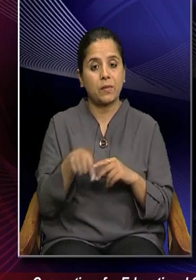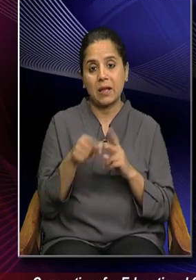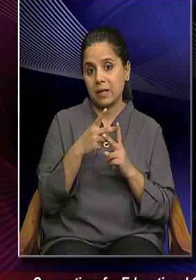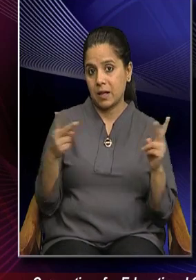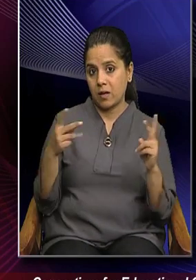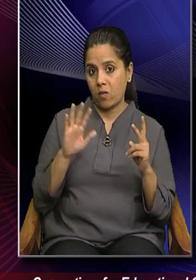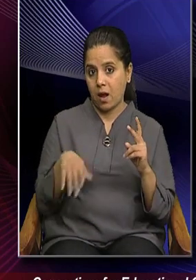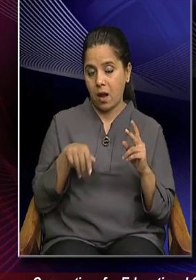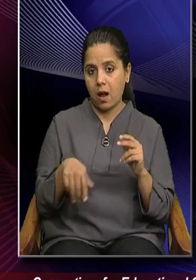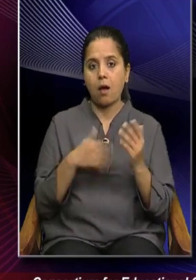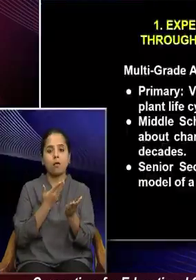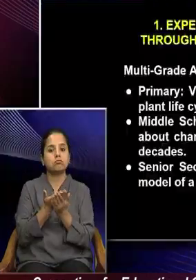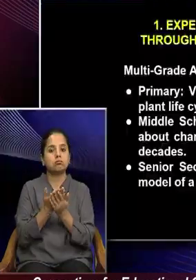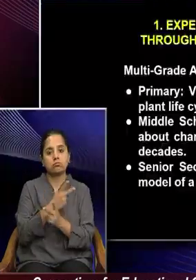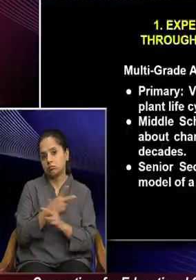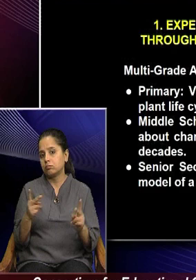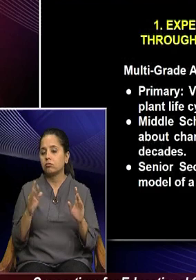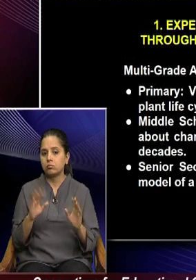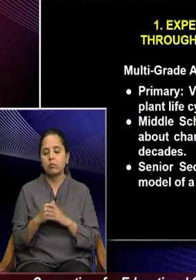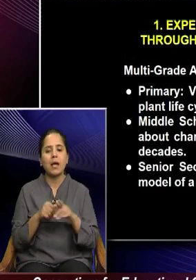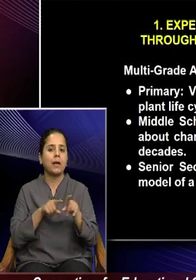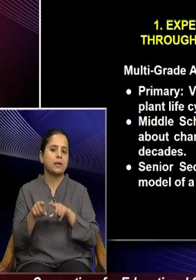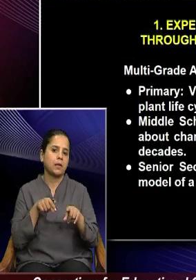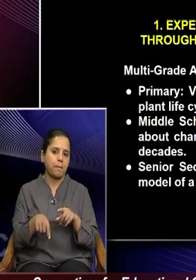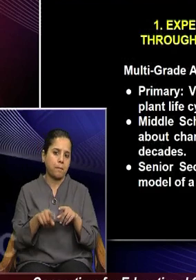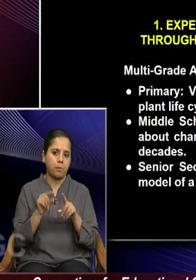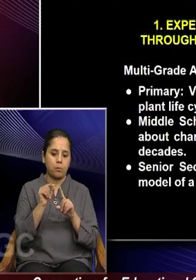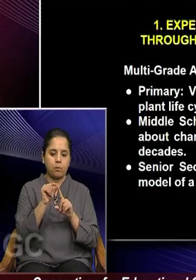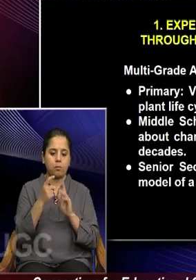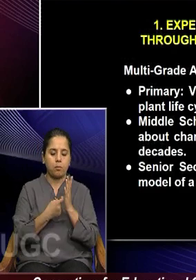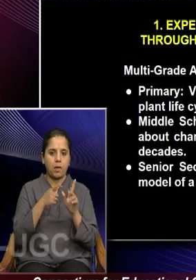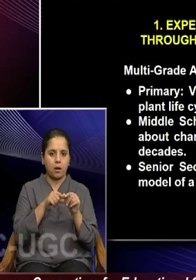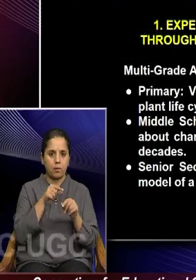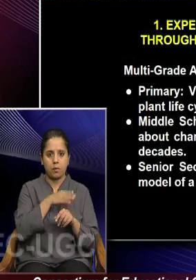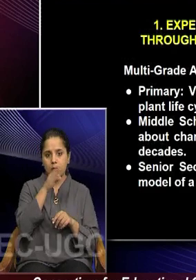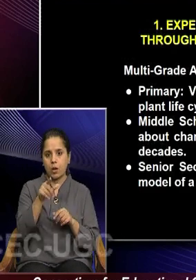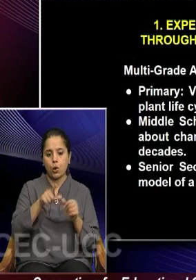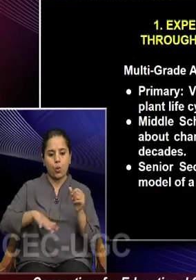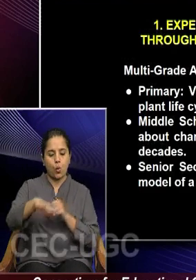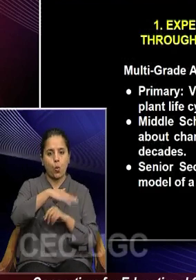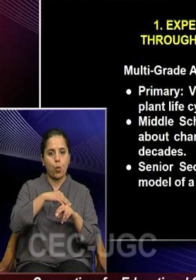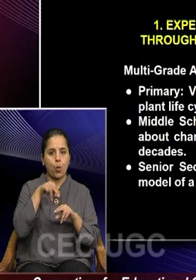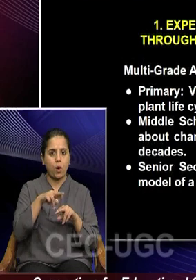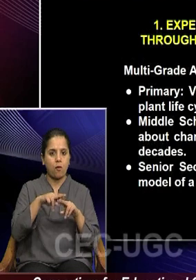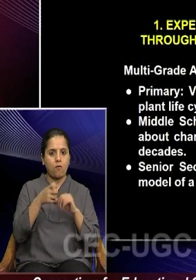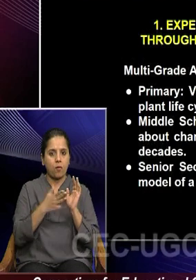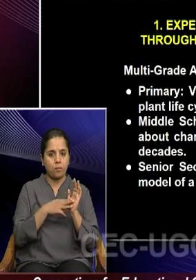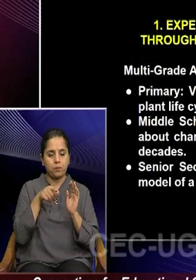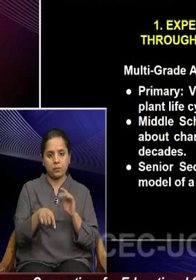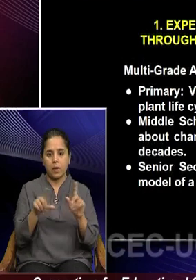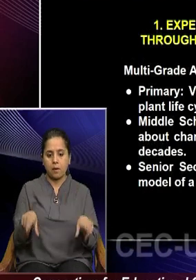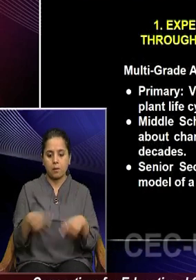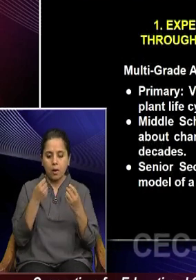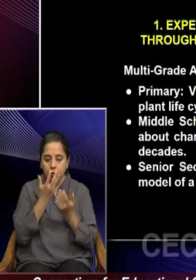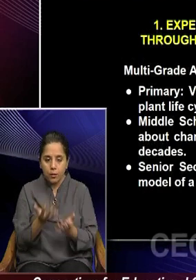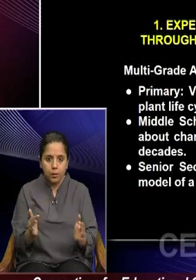multi-grade applications also, like primary. Visit a local farm and draw a plant